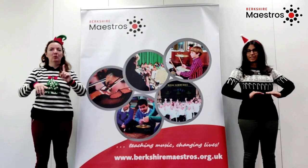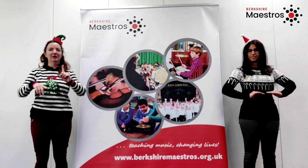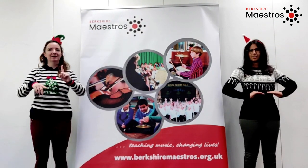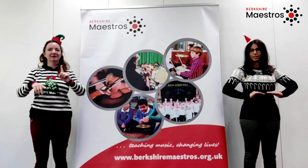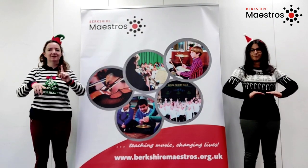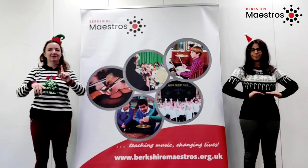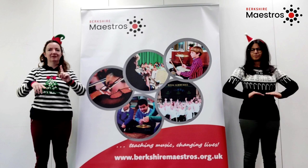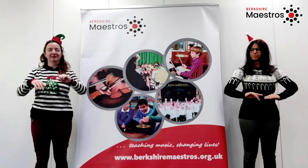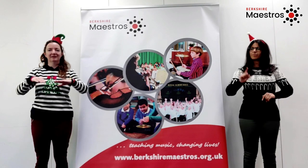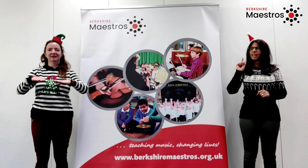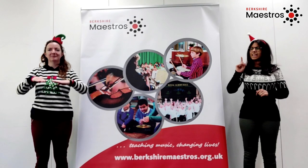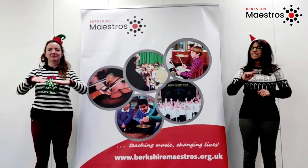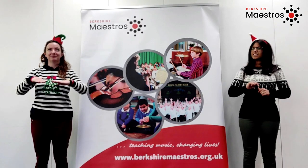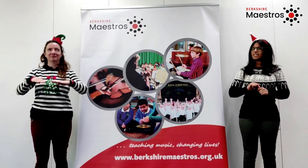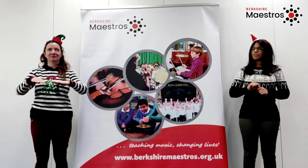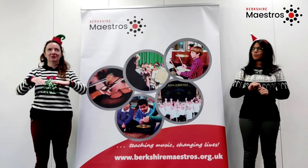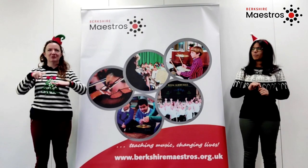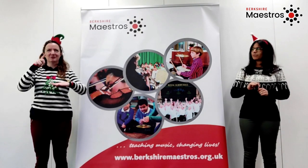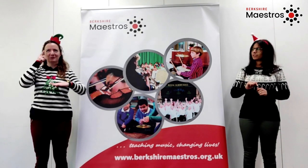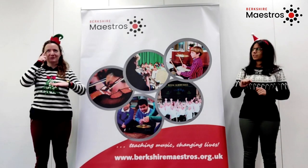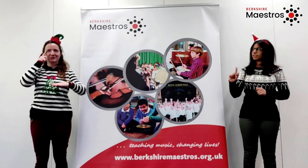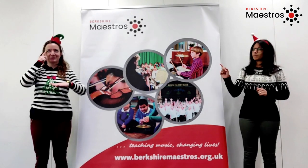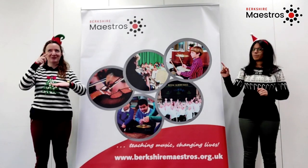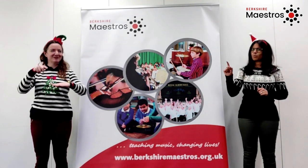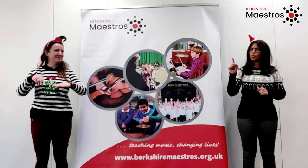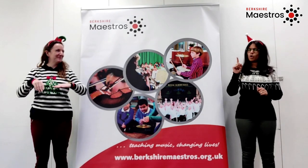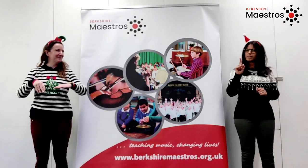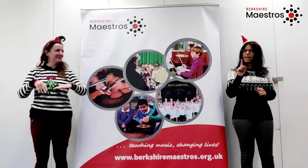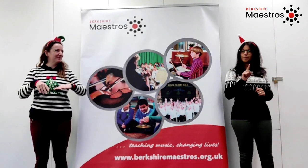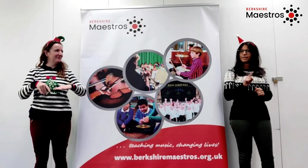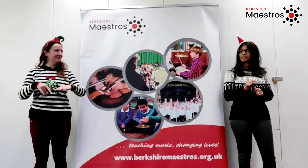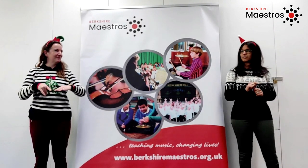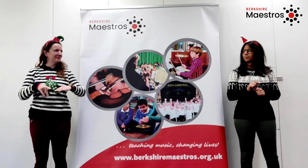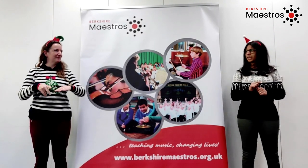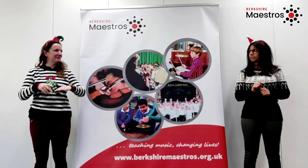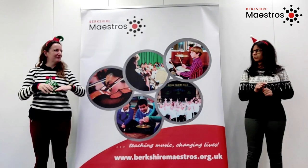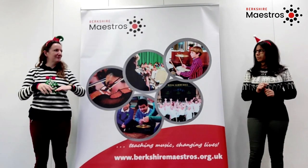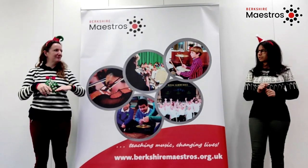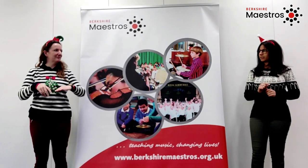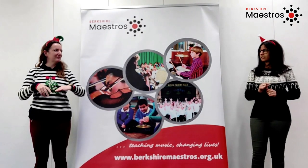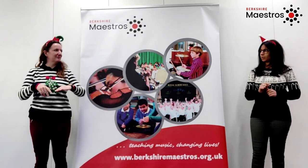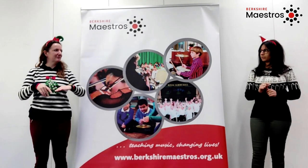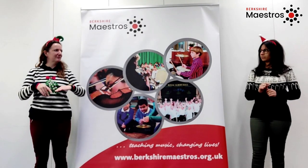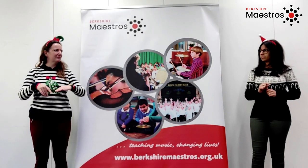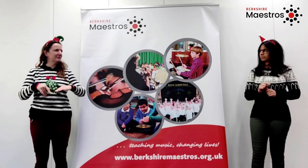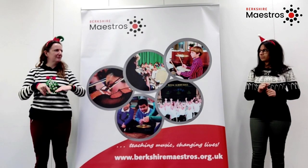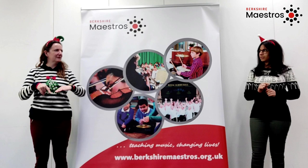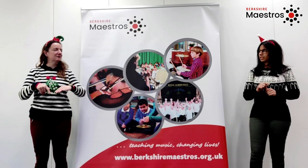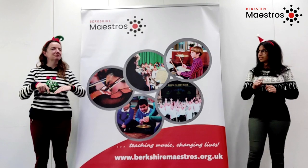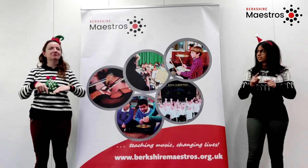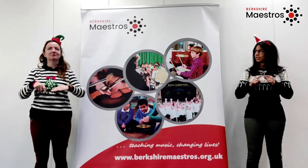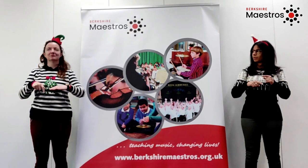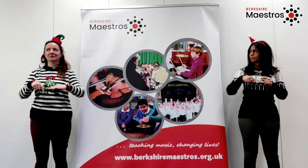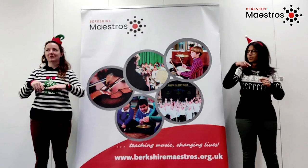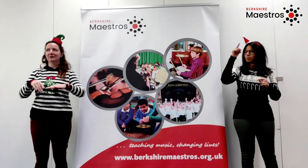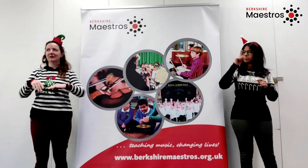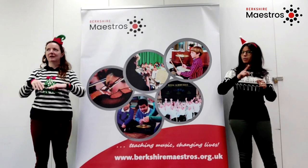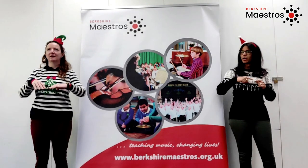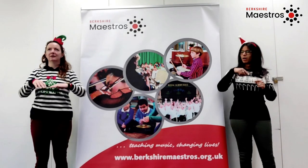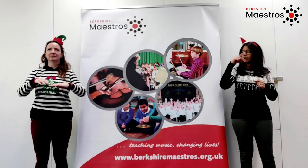this time. Okay. See if you might be able to notice, Bimbi, what's happening to the pitch when we do this one. So are we going higher